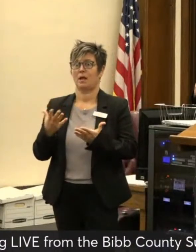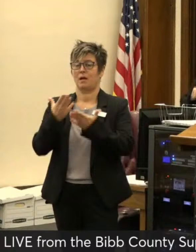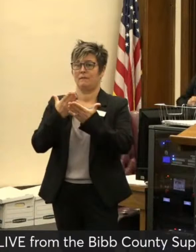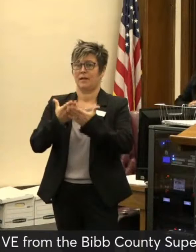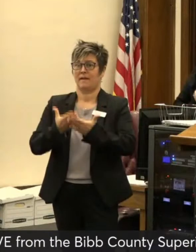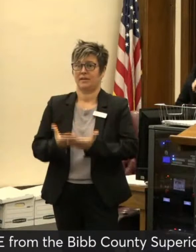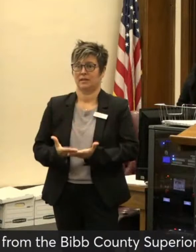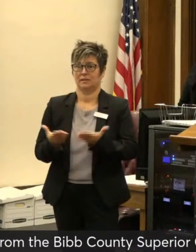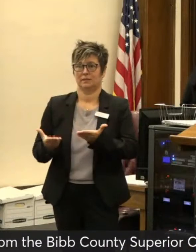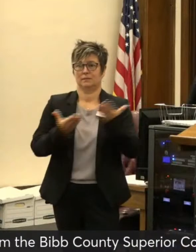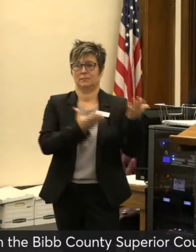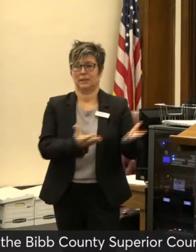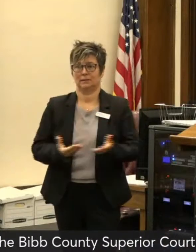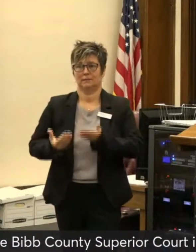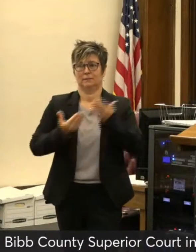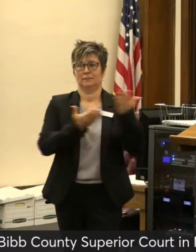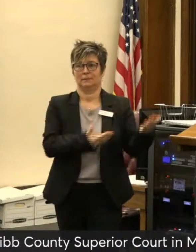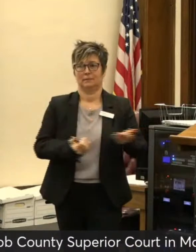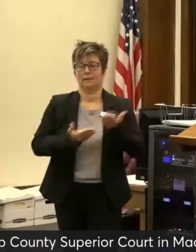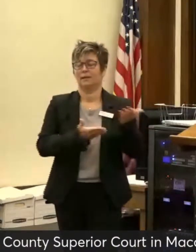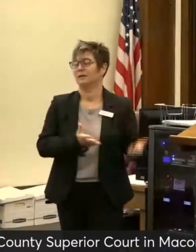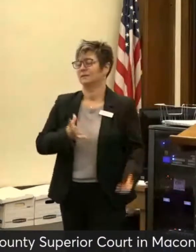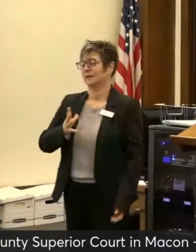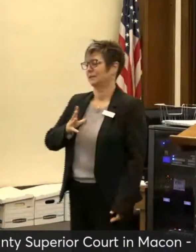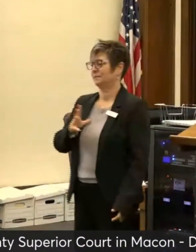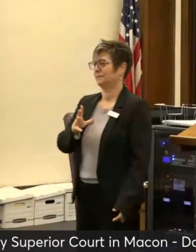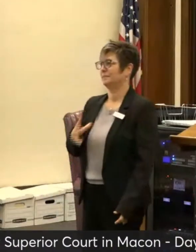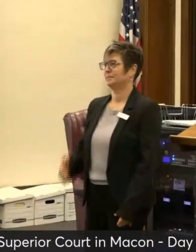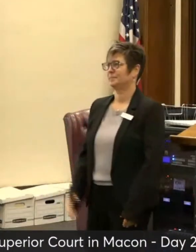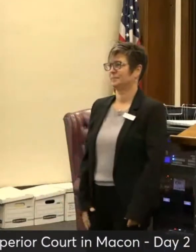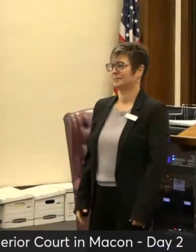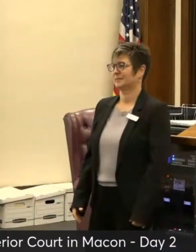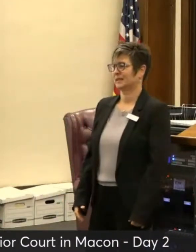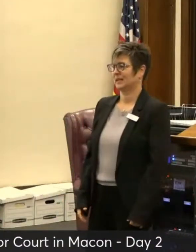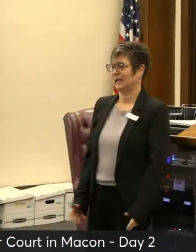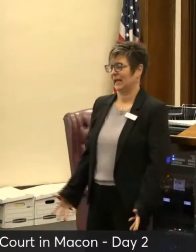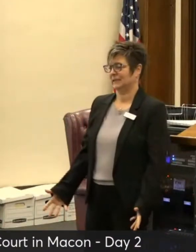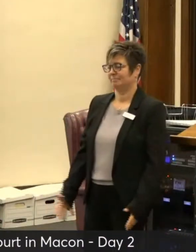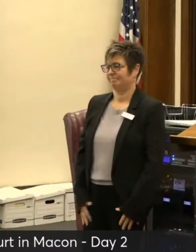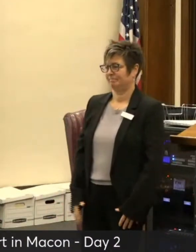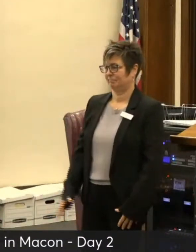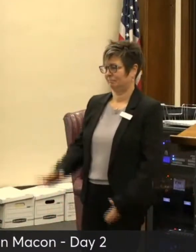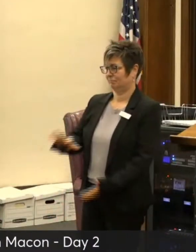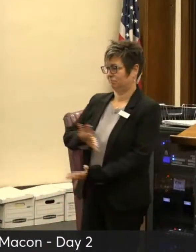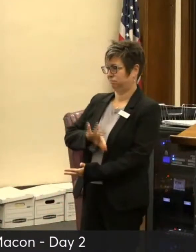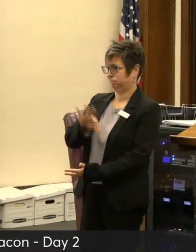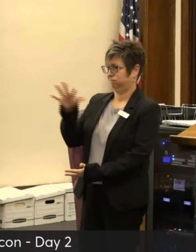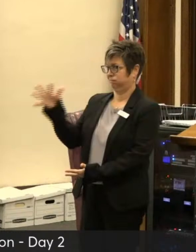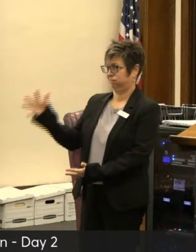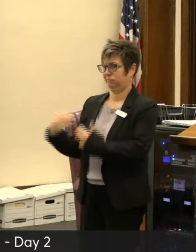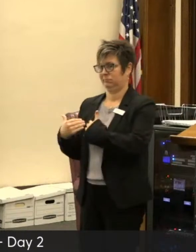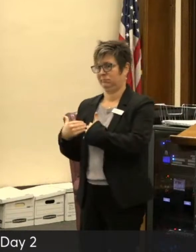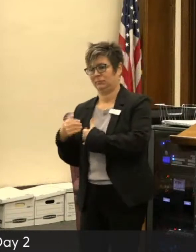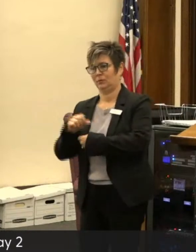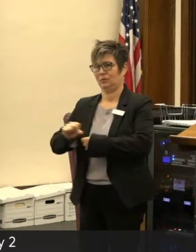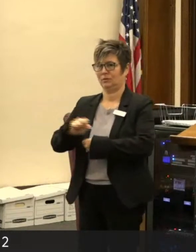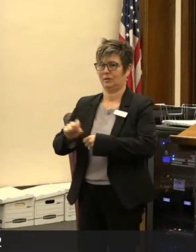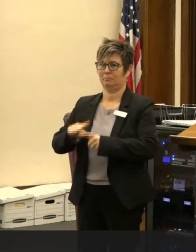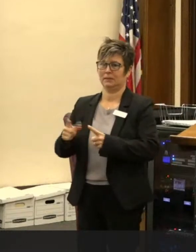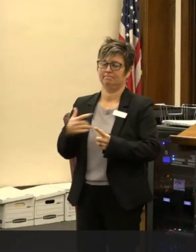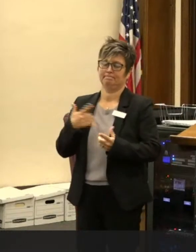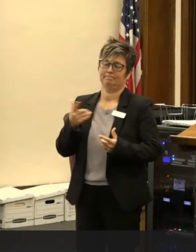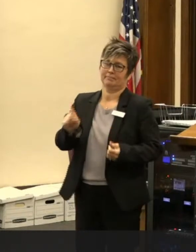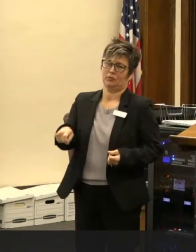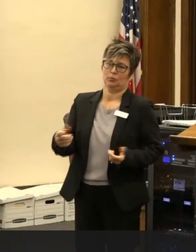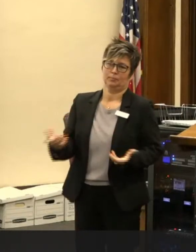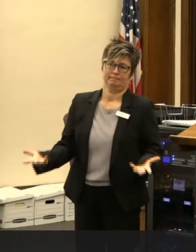admit before the court. That'll be fine. I can do that. I know it's onerous, but unfortunately it's a hurdle we've got to jump.